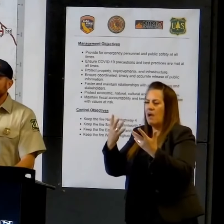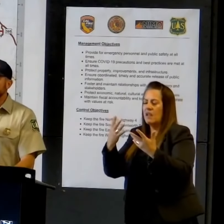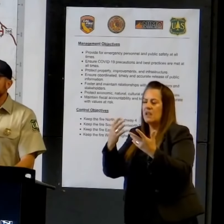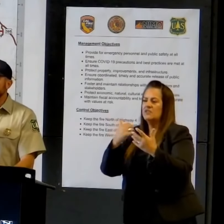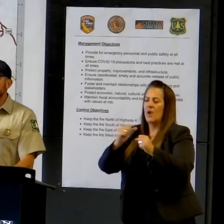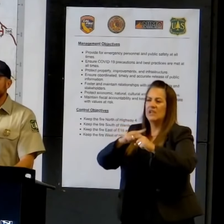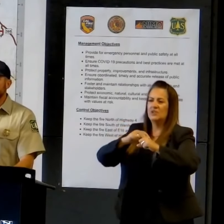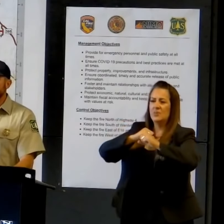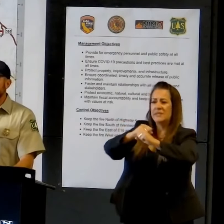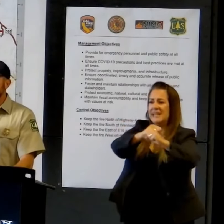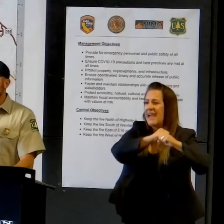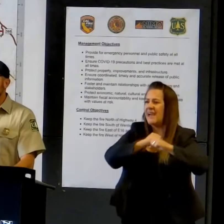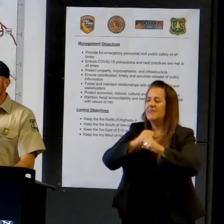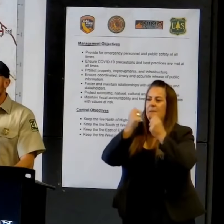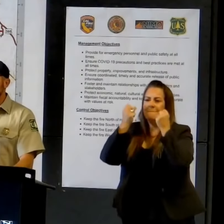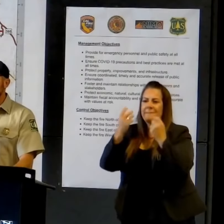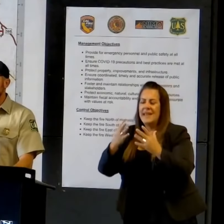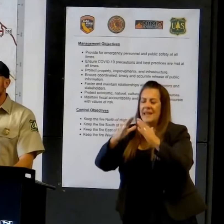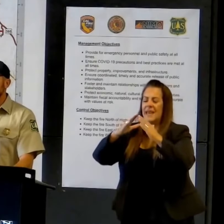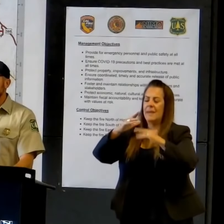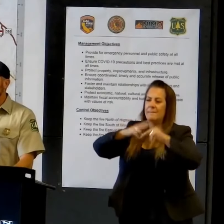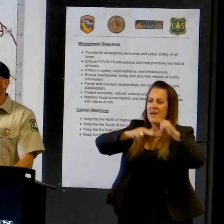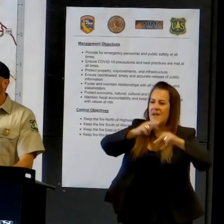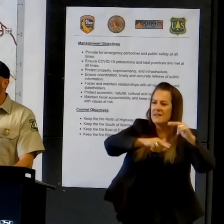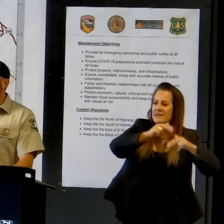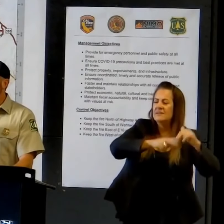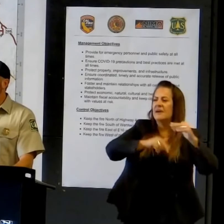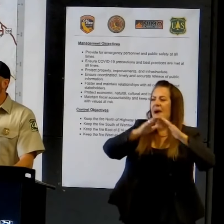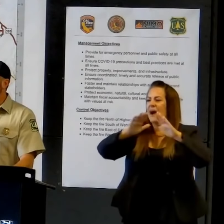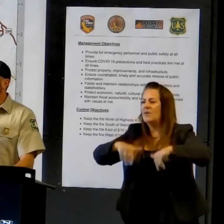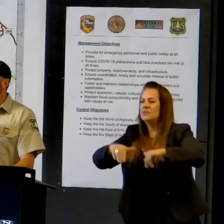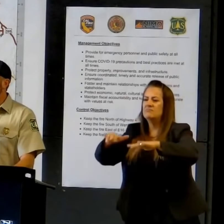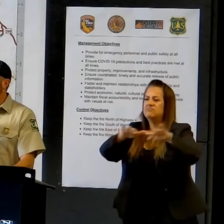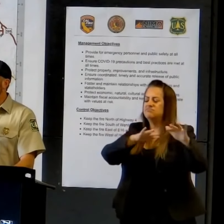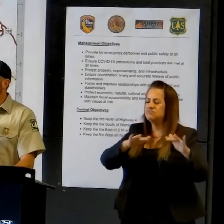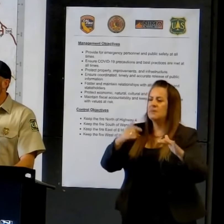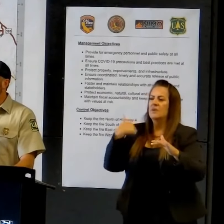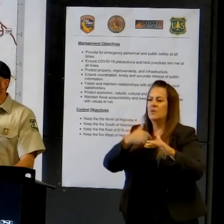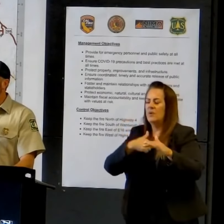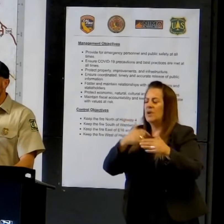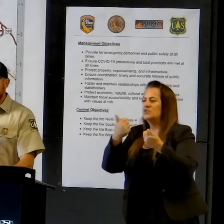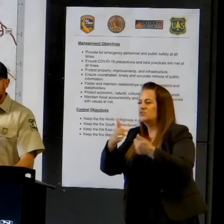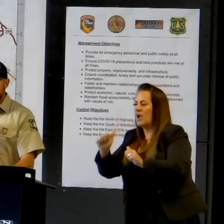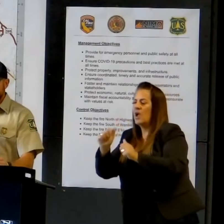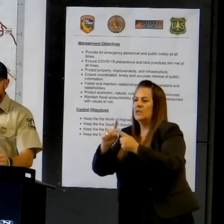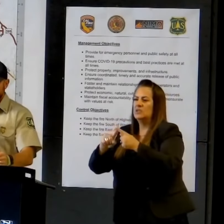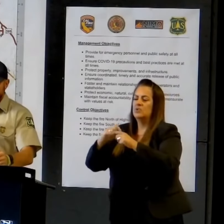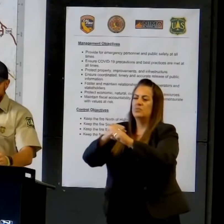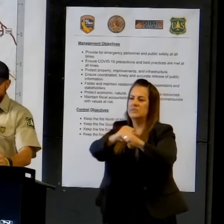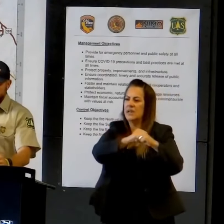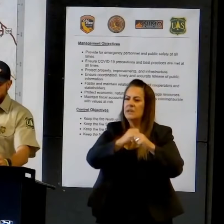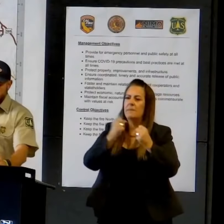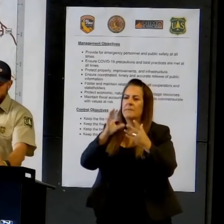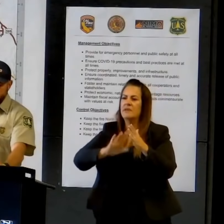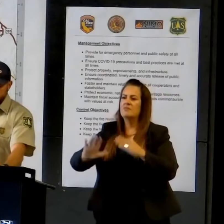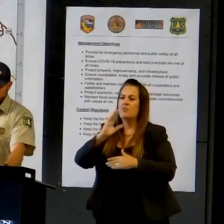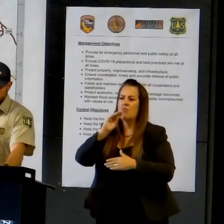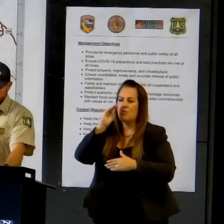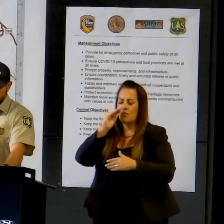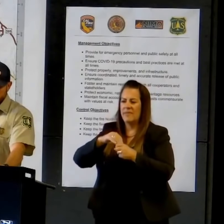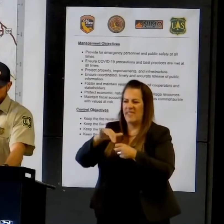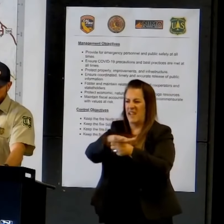protection, making sure that all the values at risk are being protected. Hoses being pulled around communities and houses. So that's what's going on in Christmas